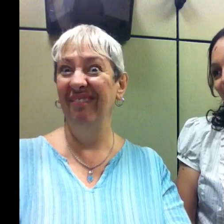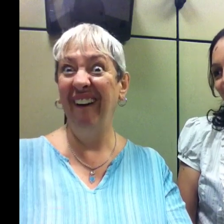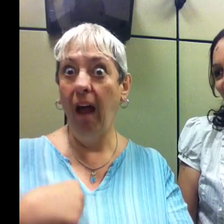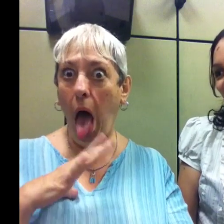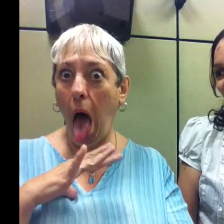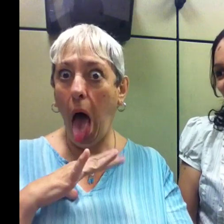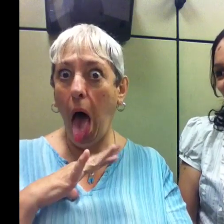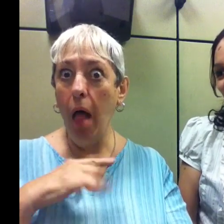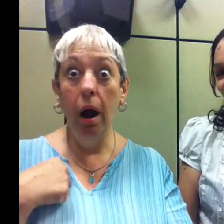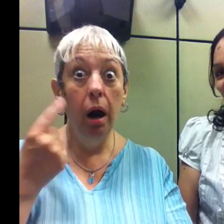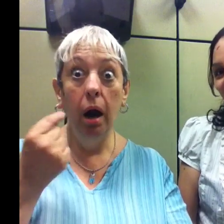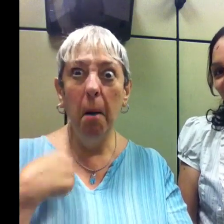Okay, so that's it. Did I tell you about the wedding planners?